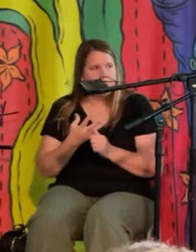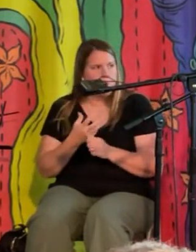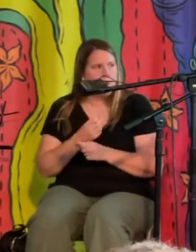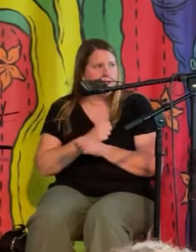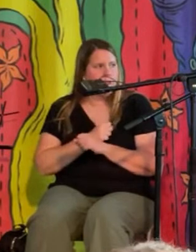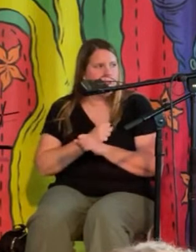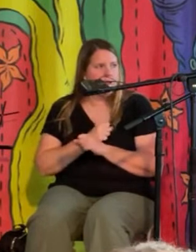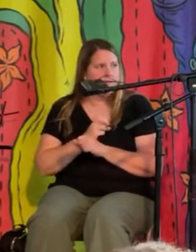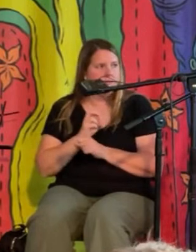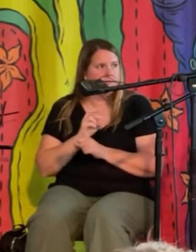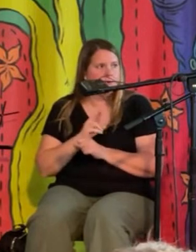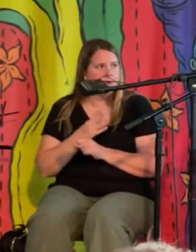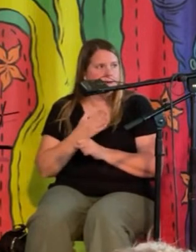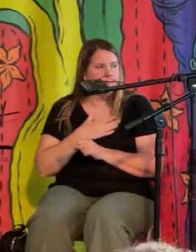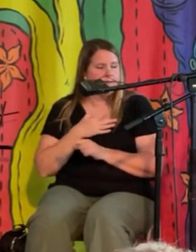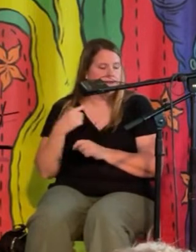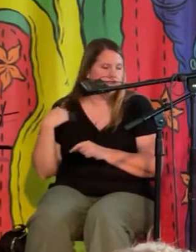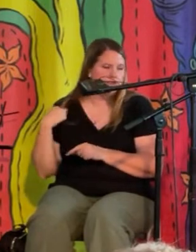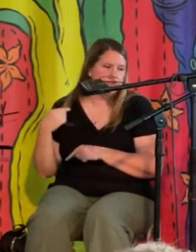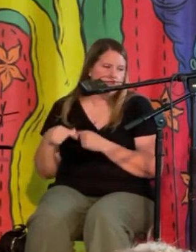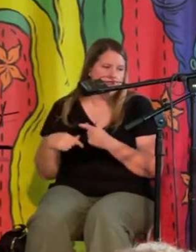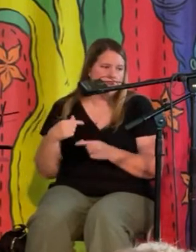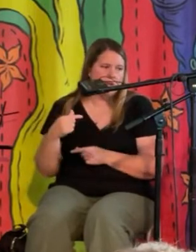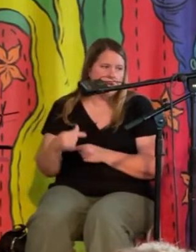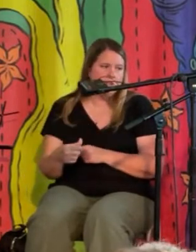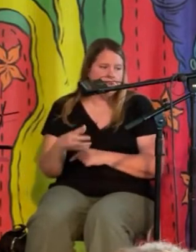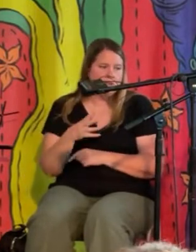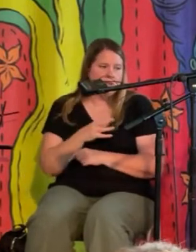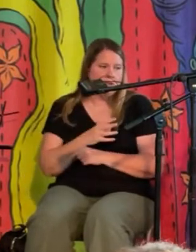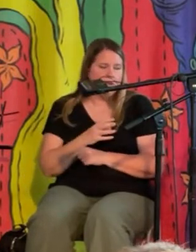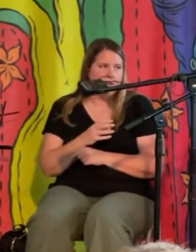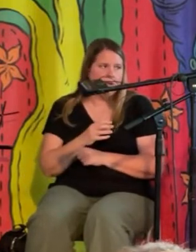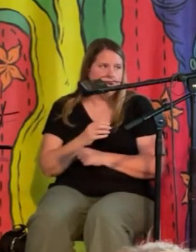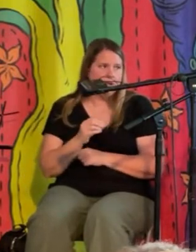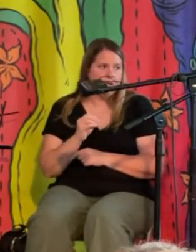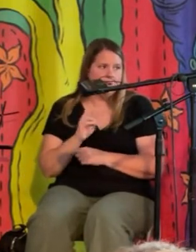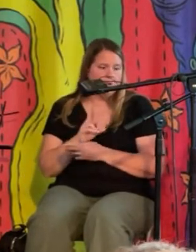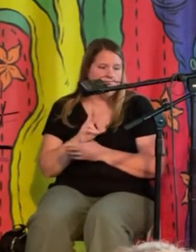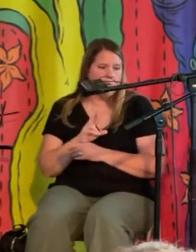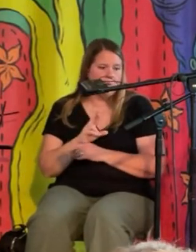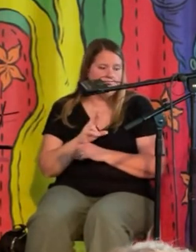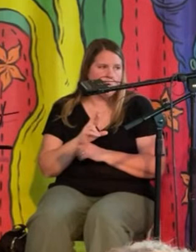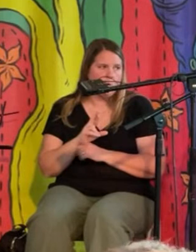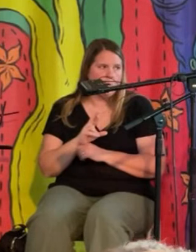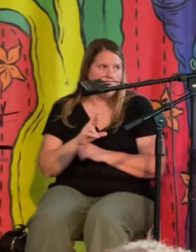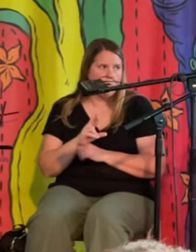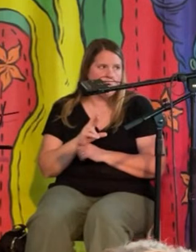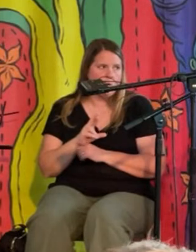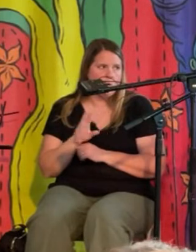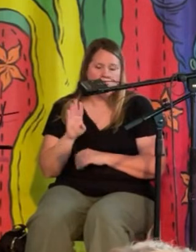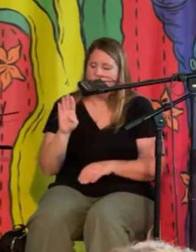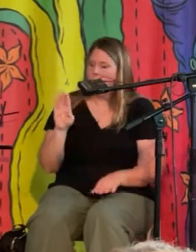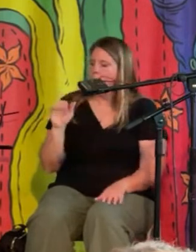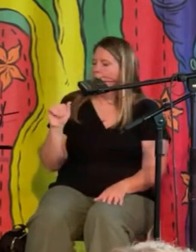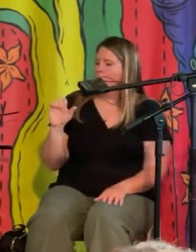poet maybe of my generation. And then, or like, Bachelard,